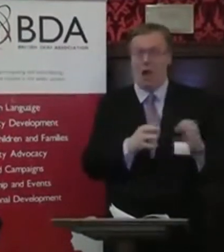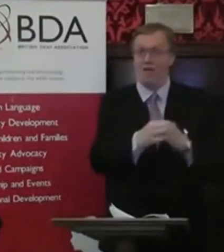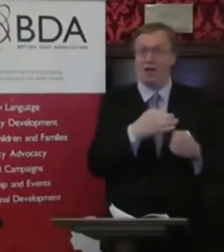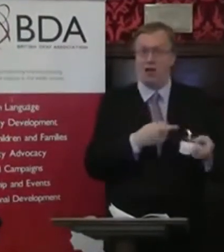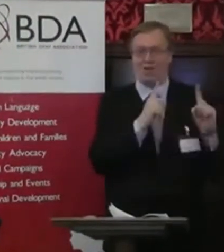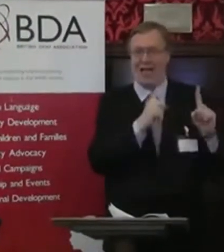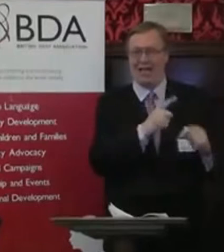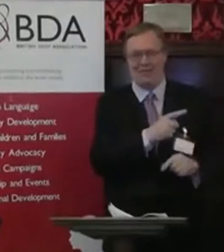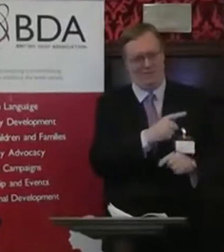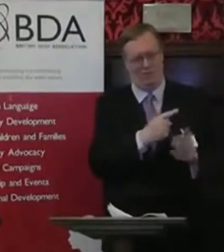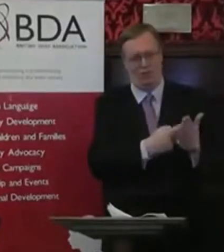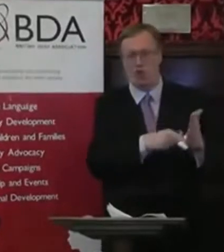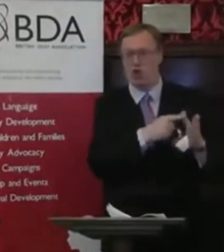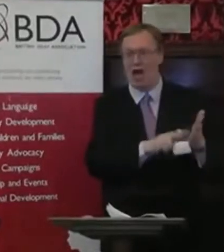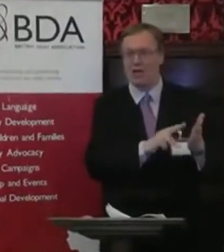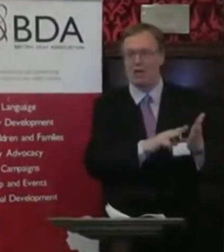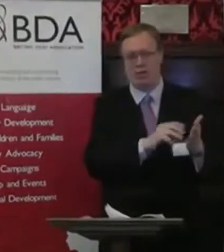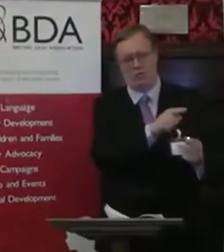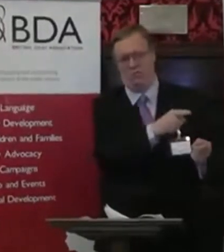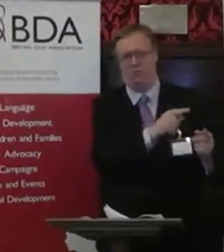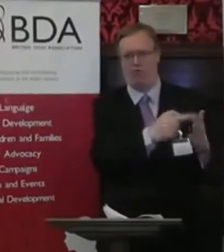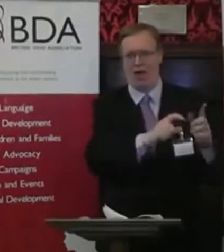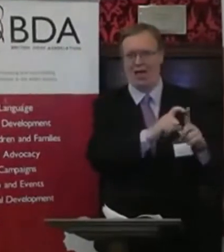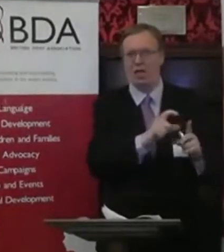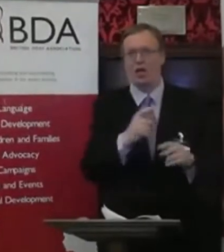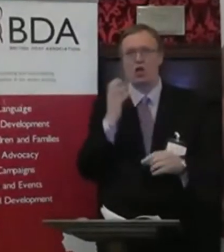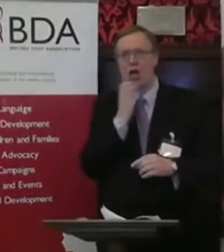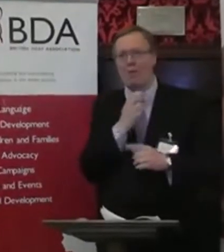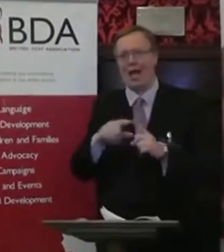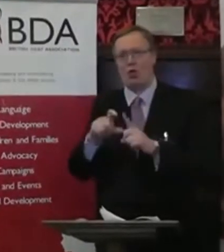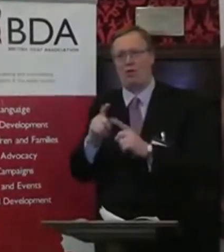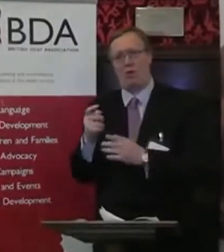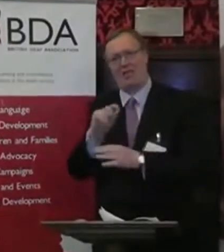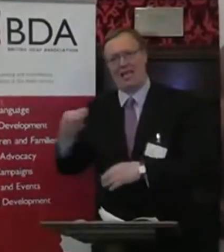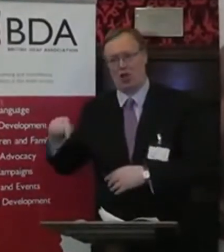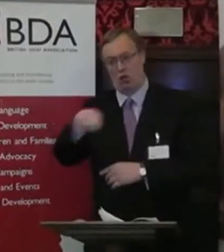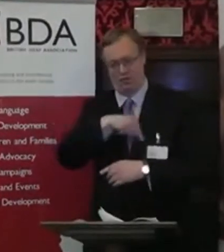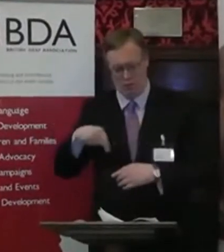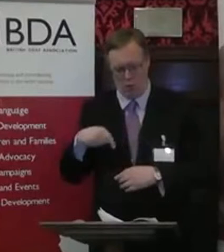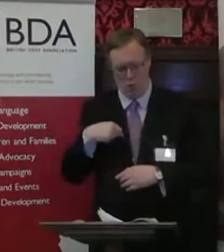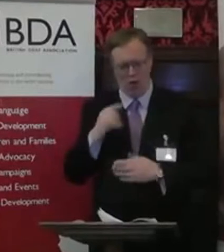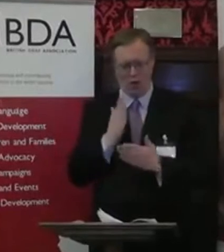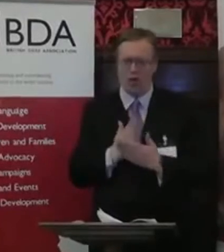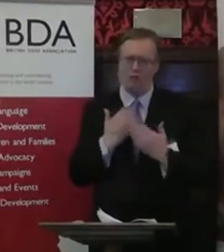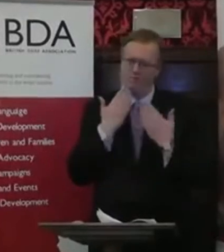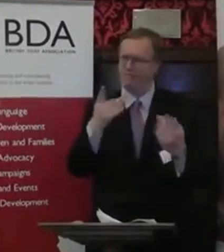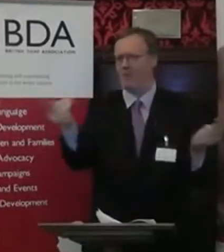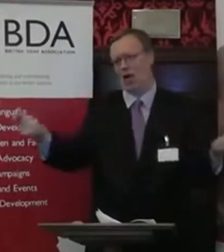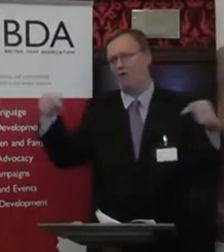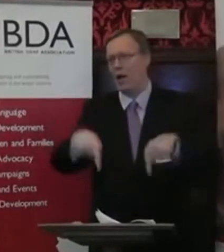Signature are delighted to be collaborating on organising this reception to mark such an important date for deaf users of British Sign